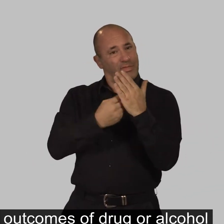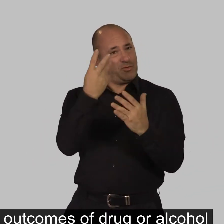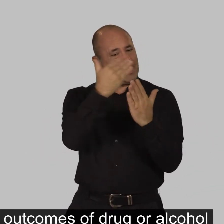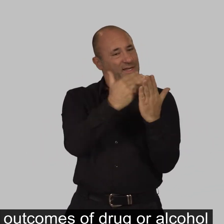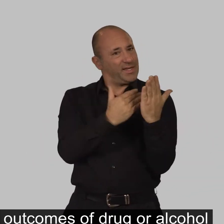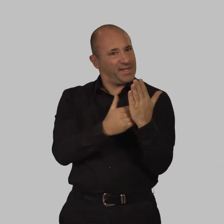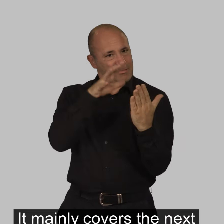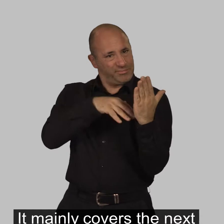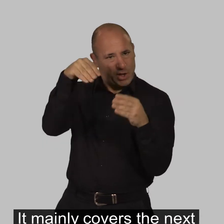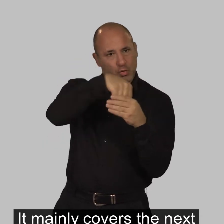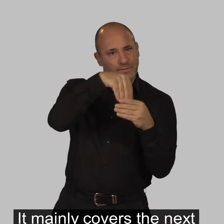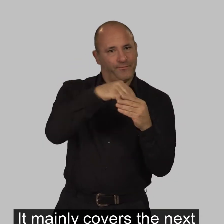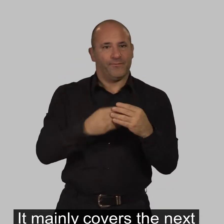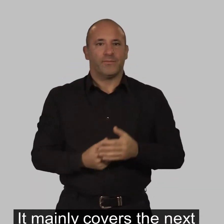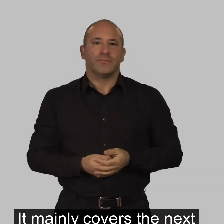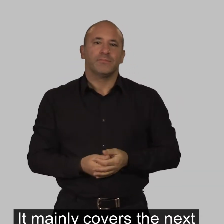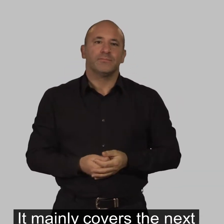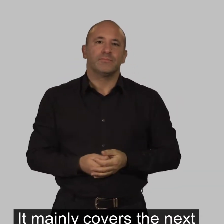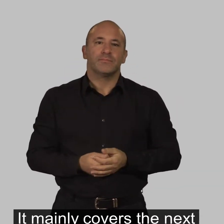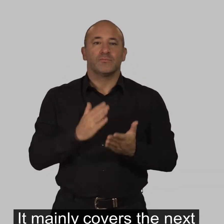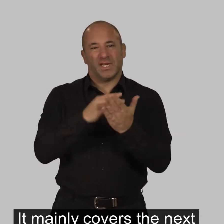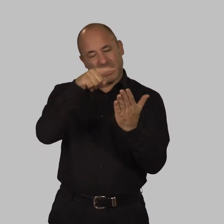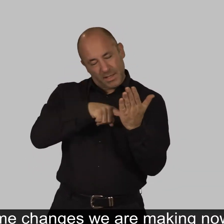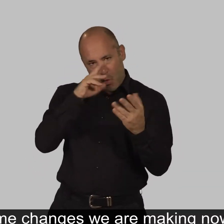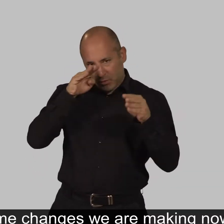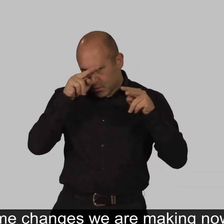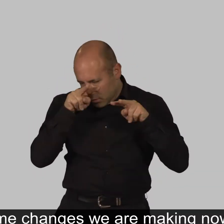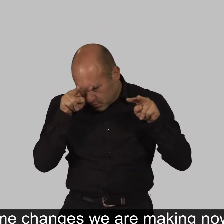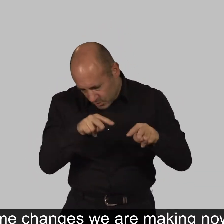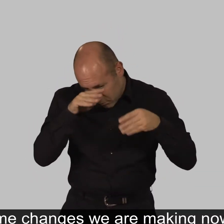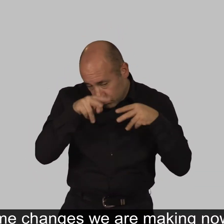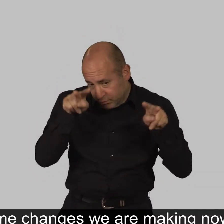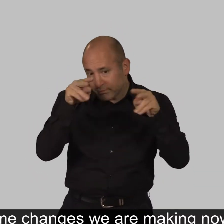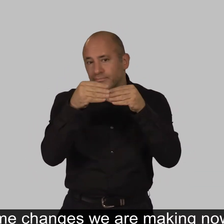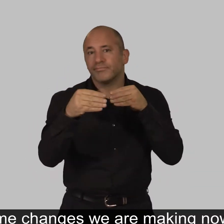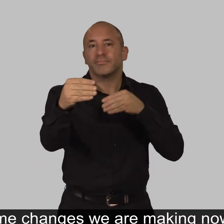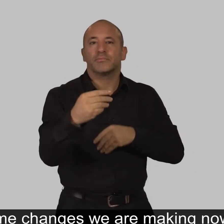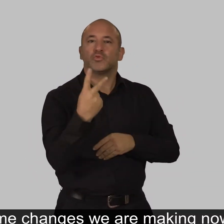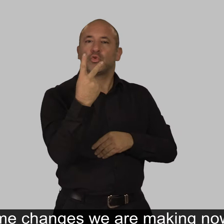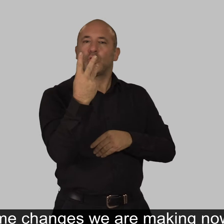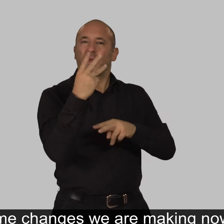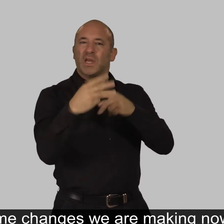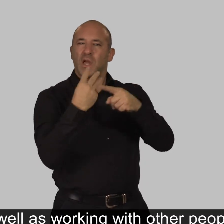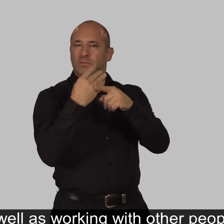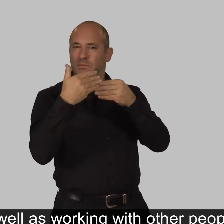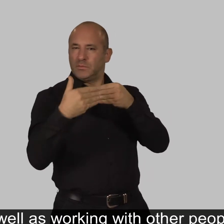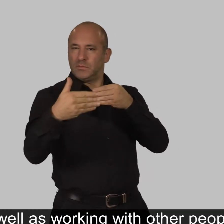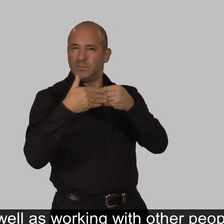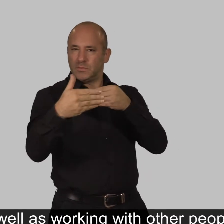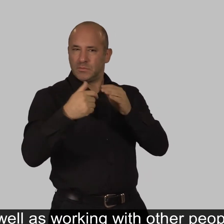It mainly covers the next 2 to 3 years. Some changes we are making now, as well as working with other people